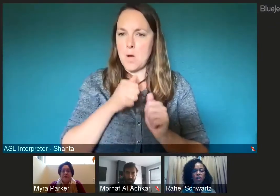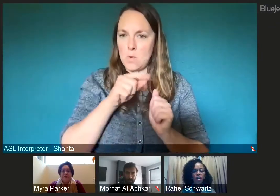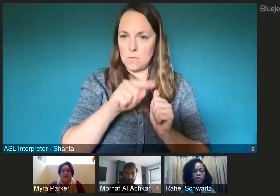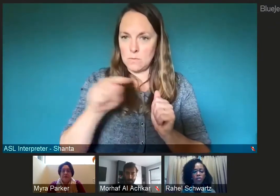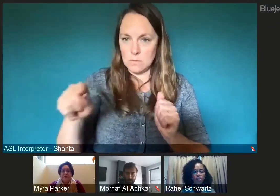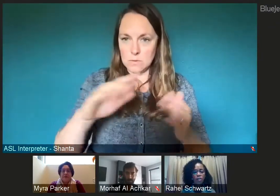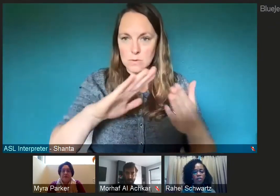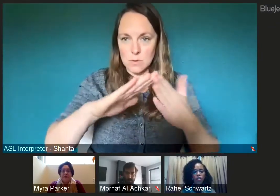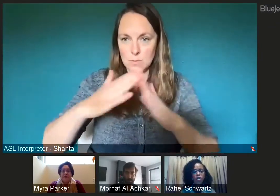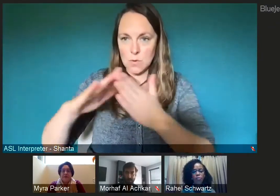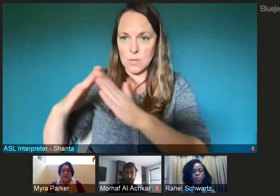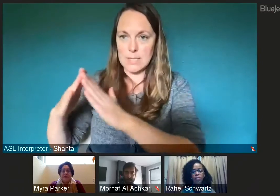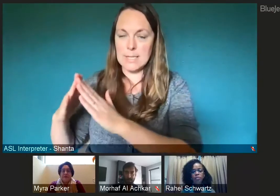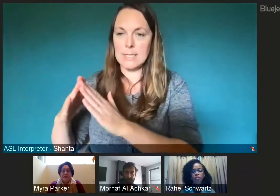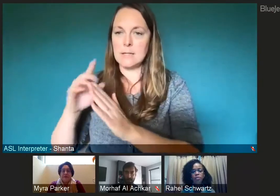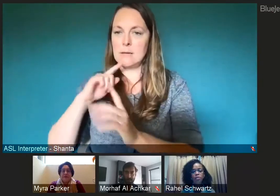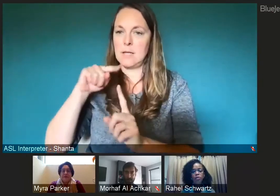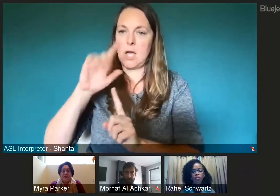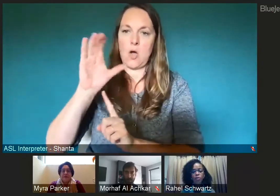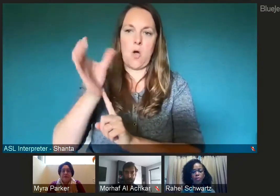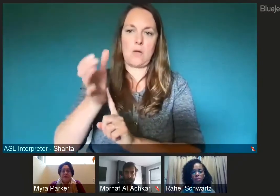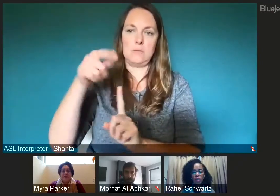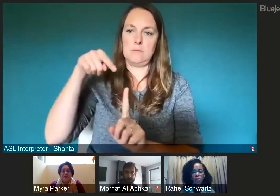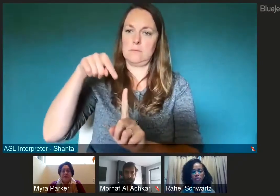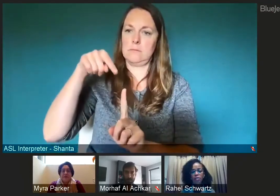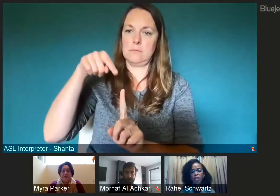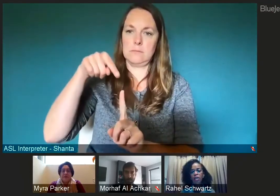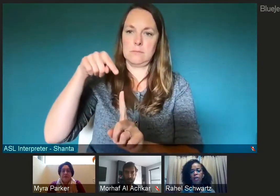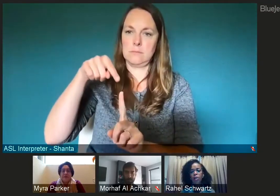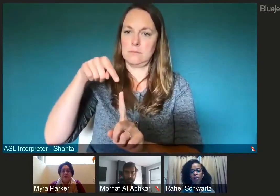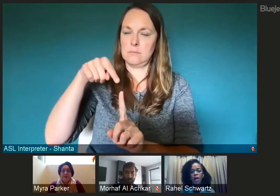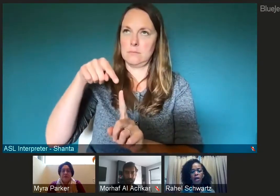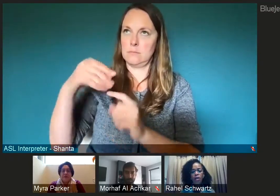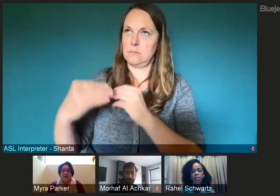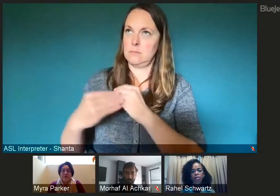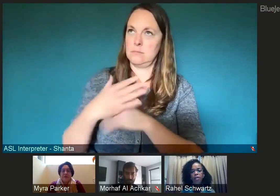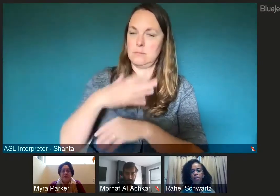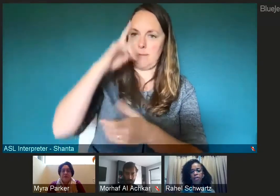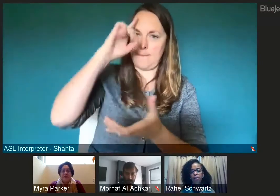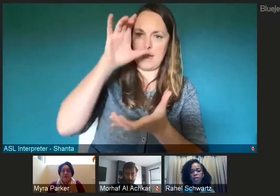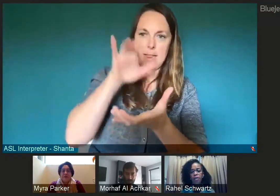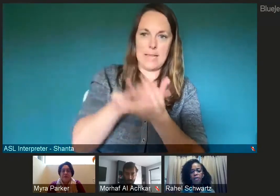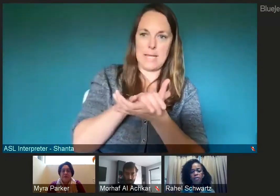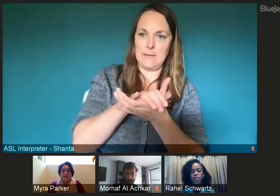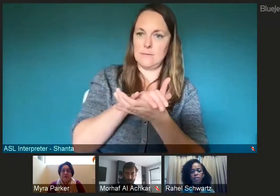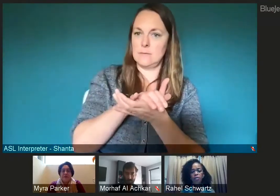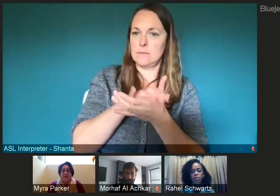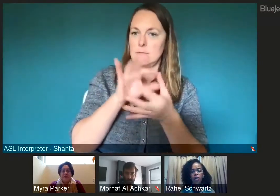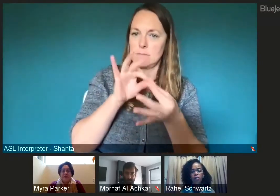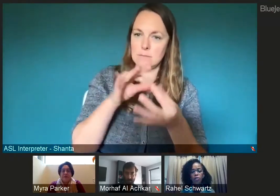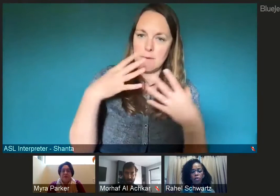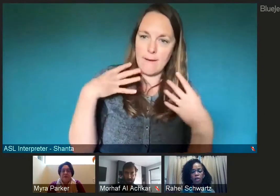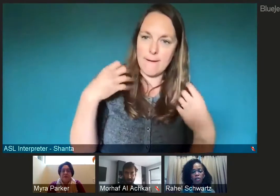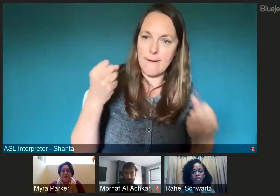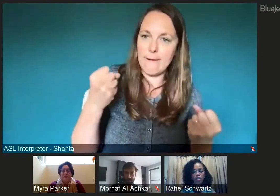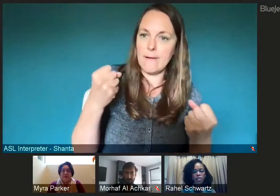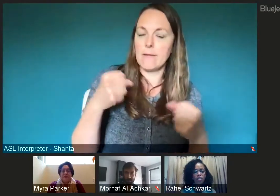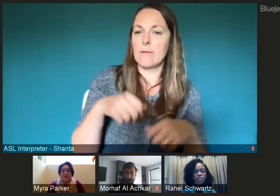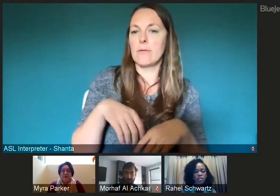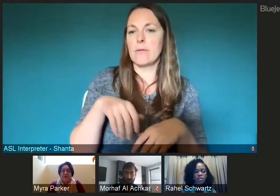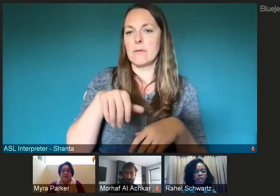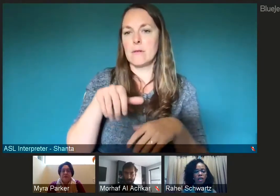communities, culture shapes, their beliefs about health and, other